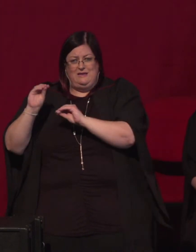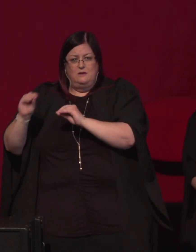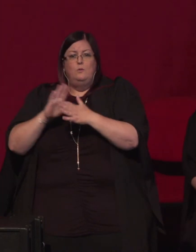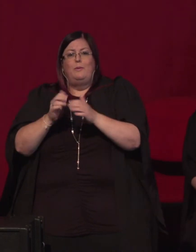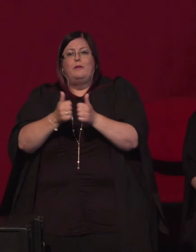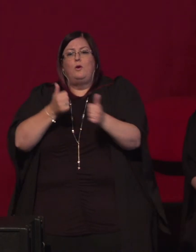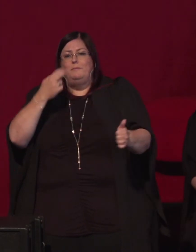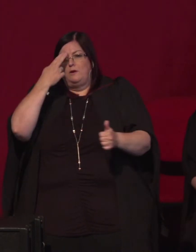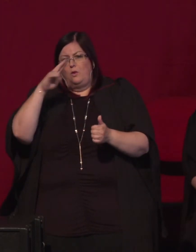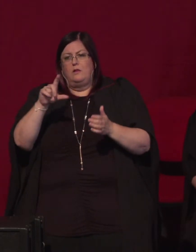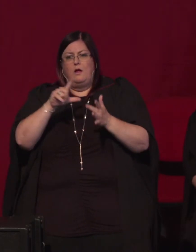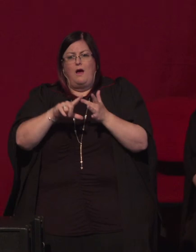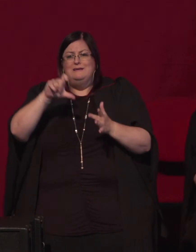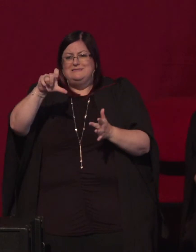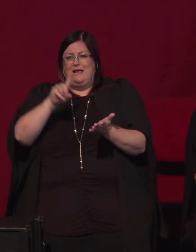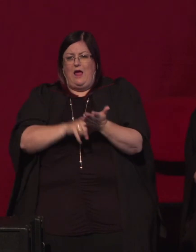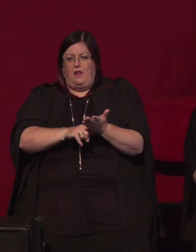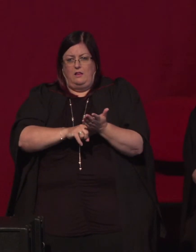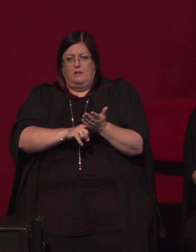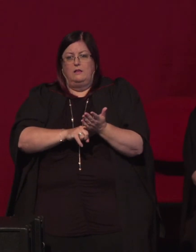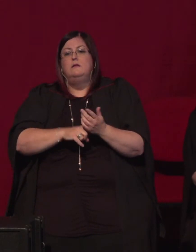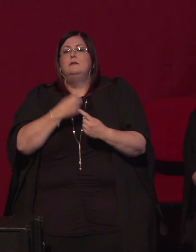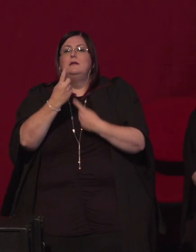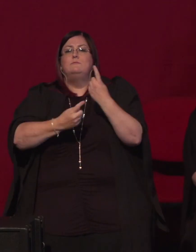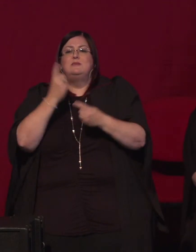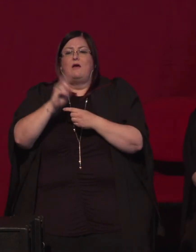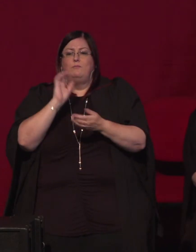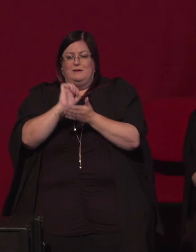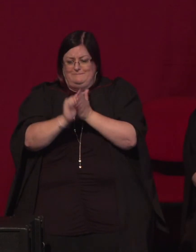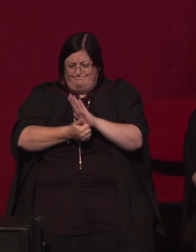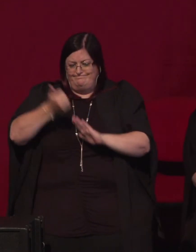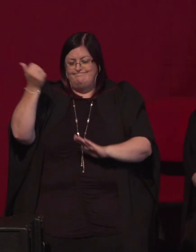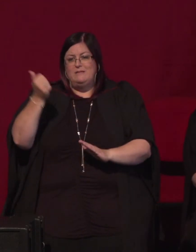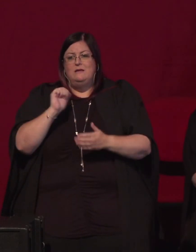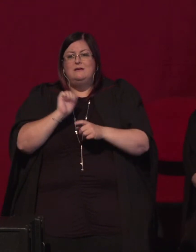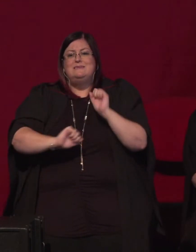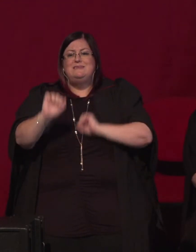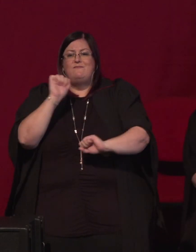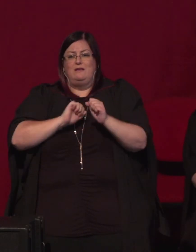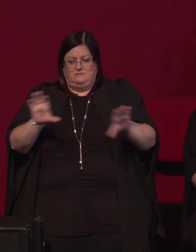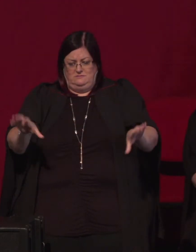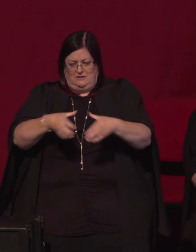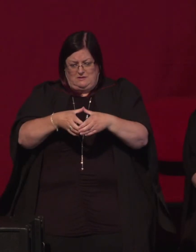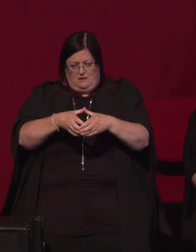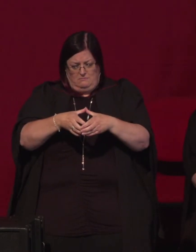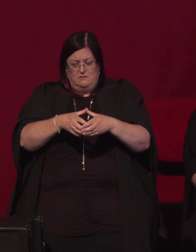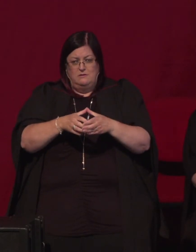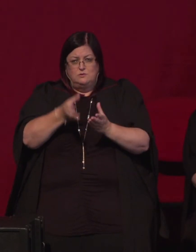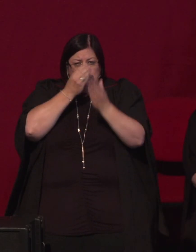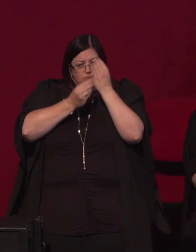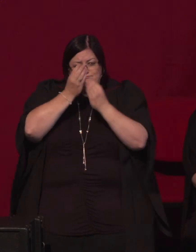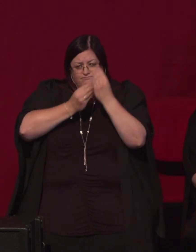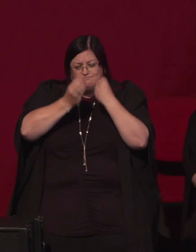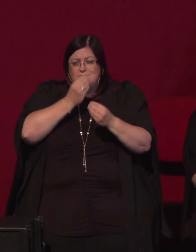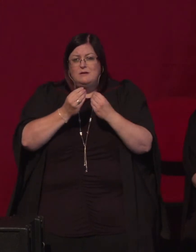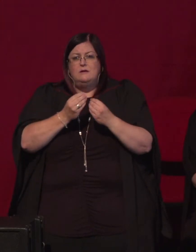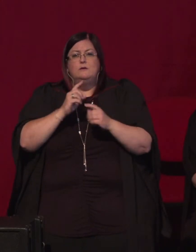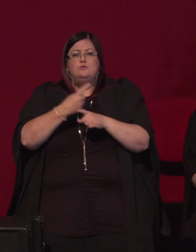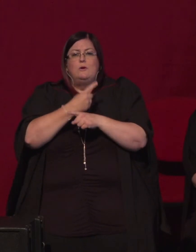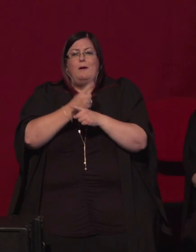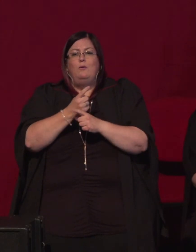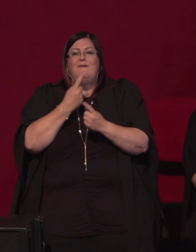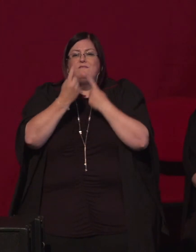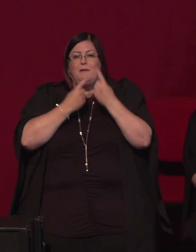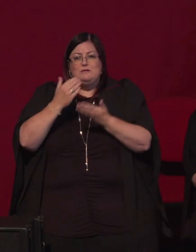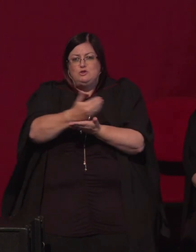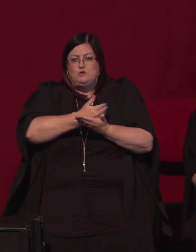company ICL, where he specialised in the defence sector and developed an understanding of information security.